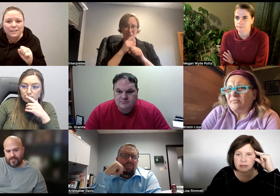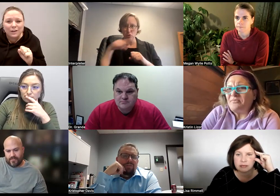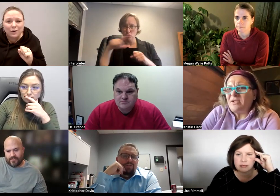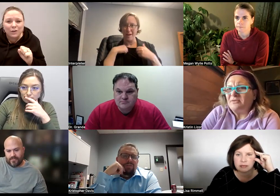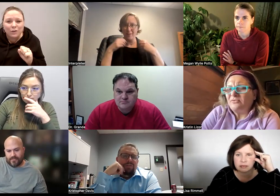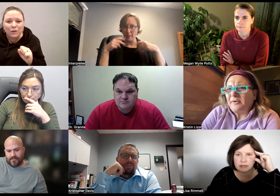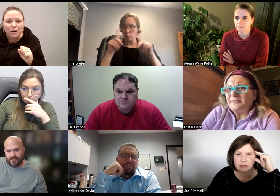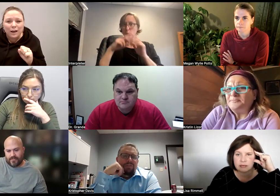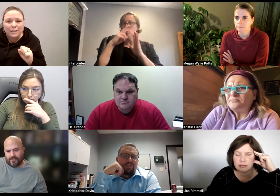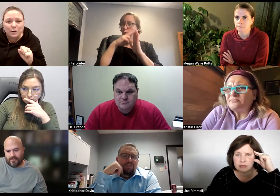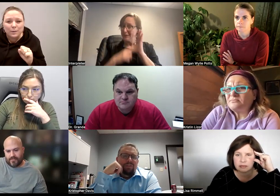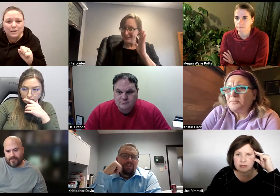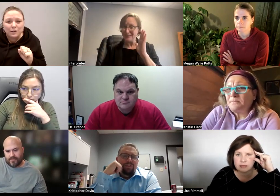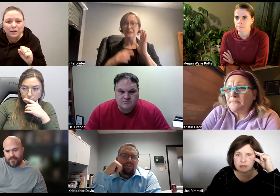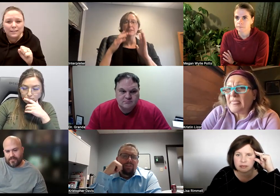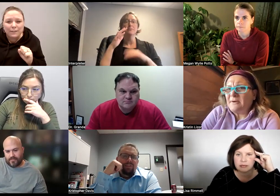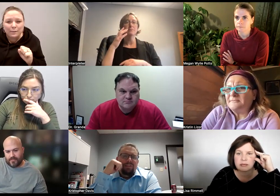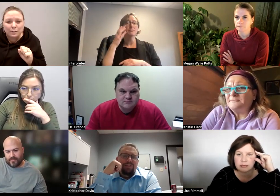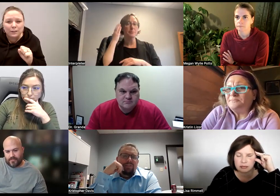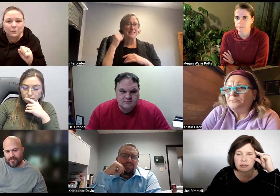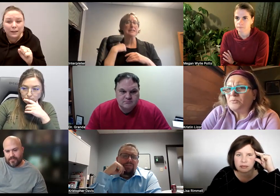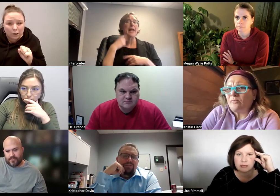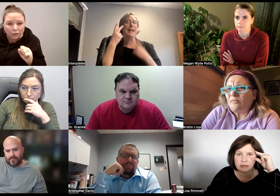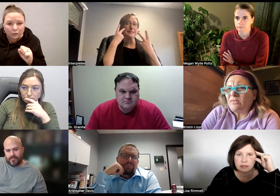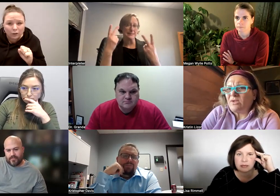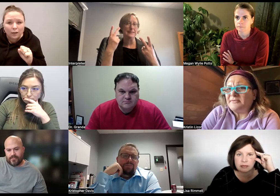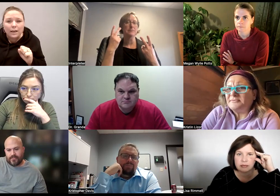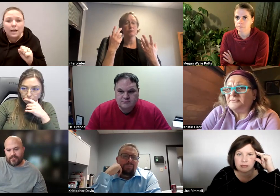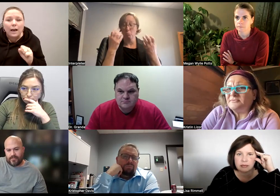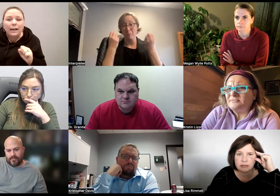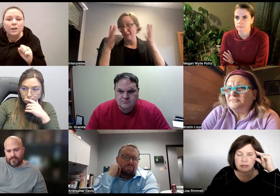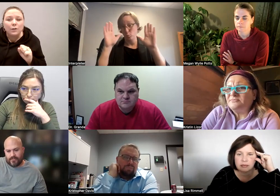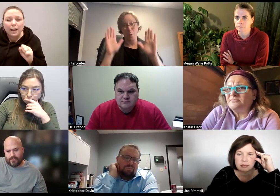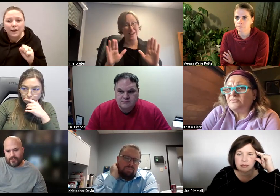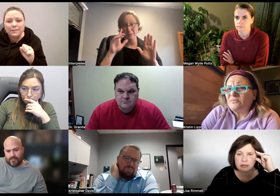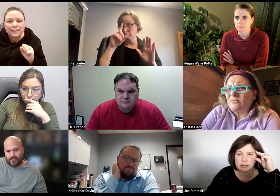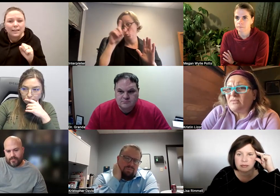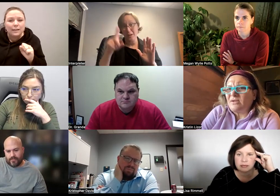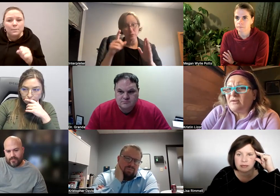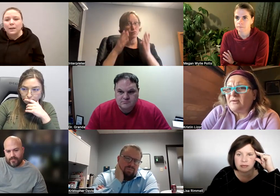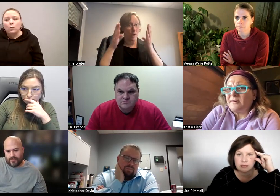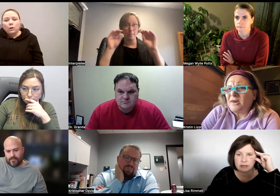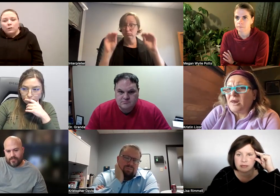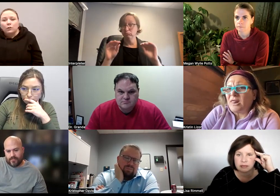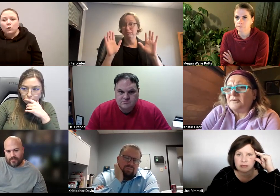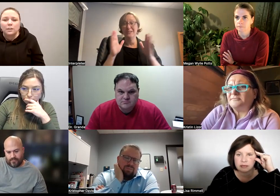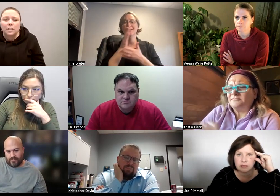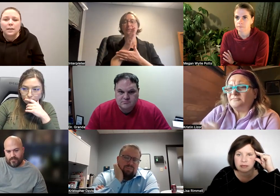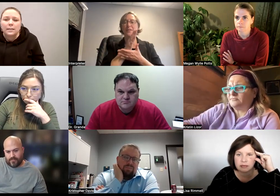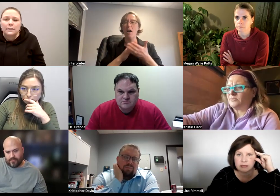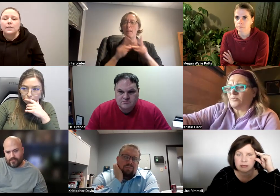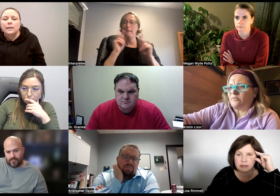Okay, so I just want to make sure that you guys have the opportunity to read it over. I know that I have seen many